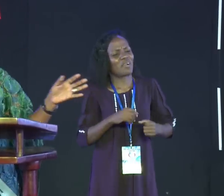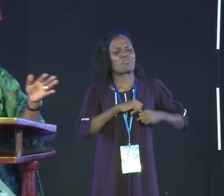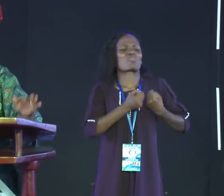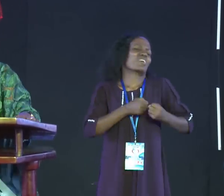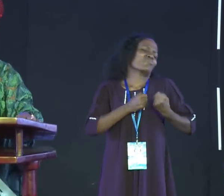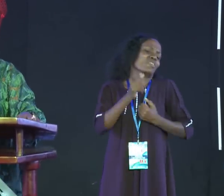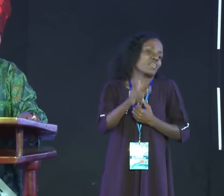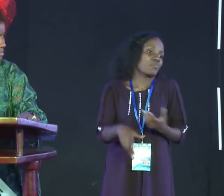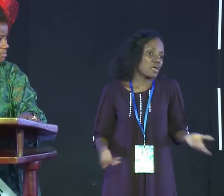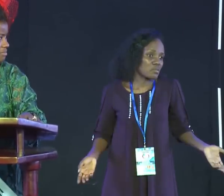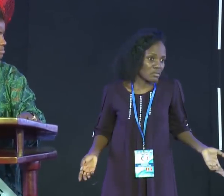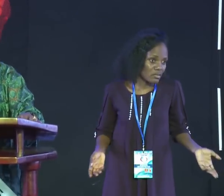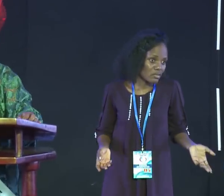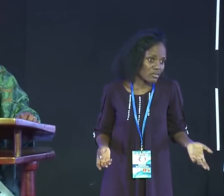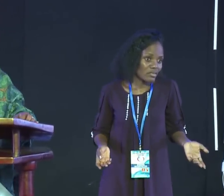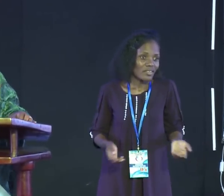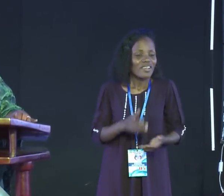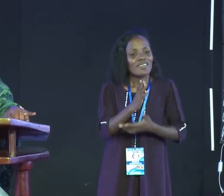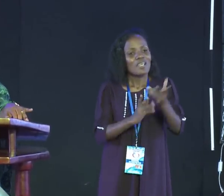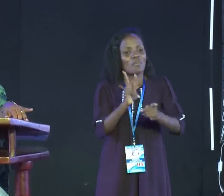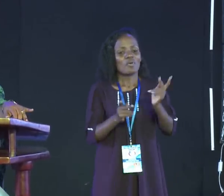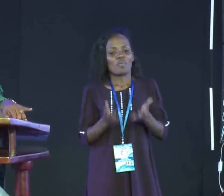Abatamusasula. Those who didn't pay her.